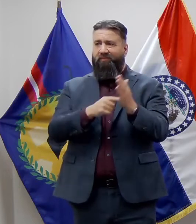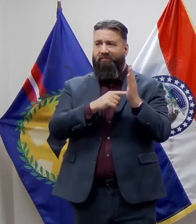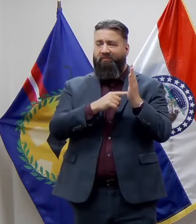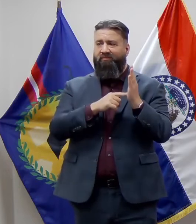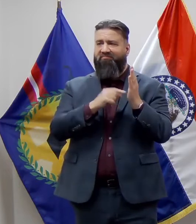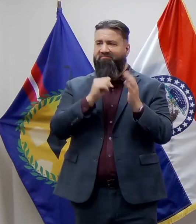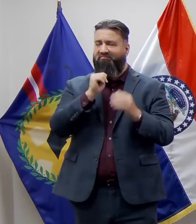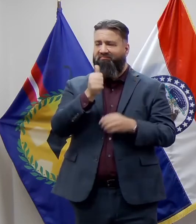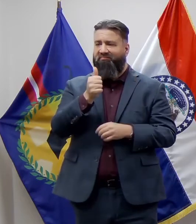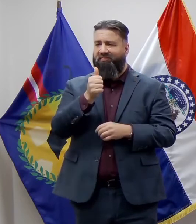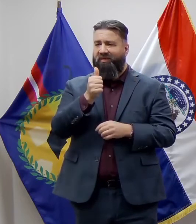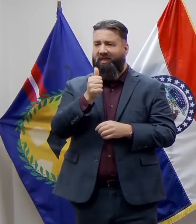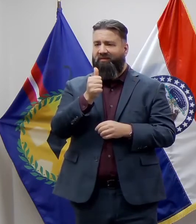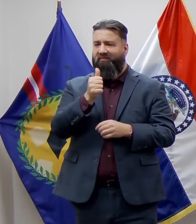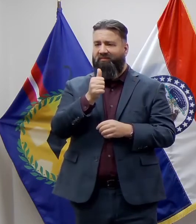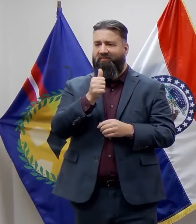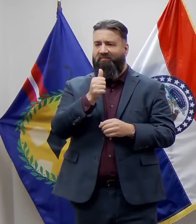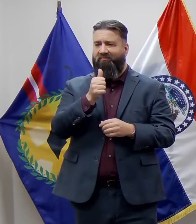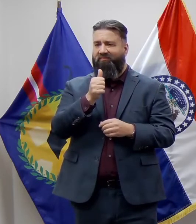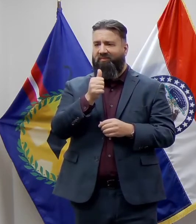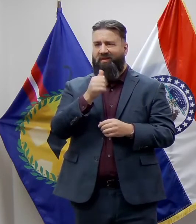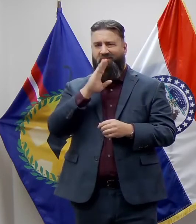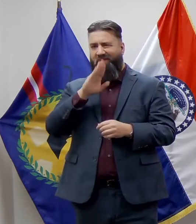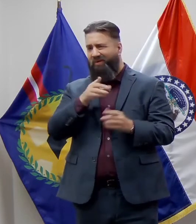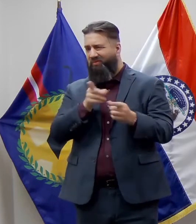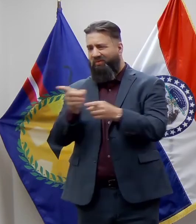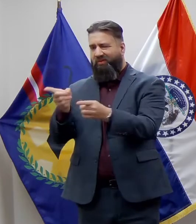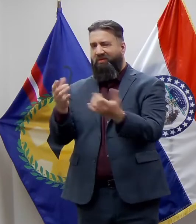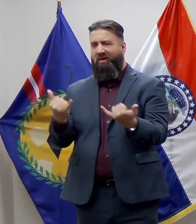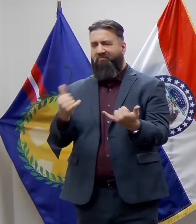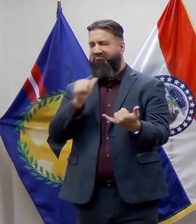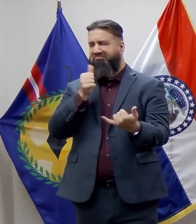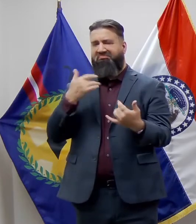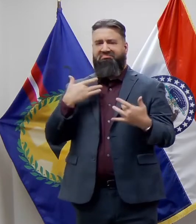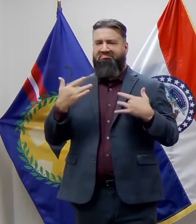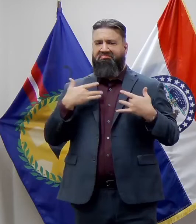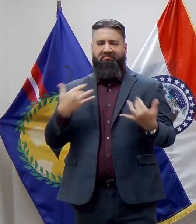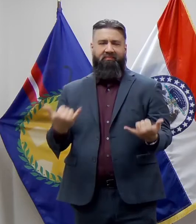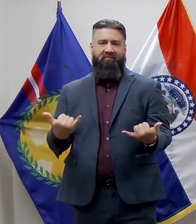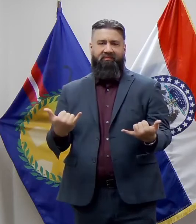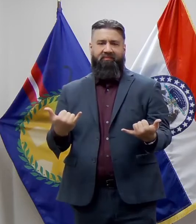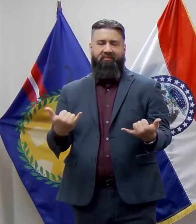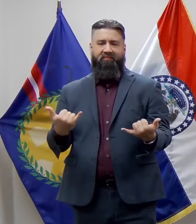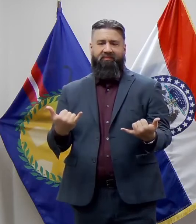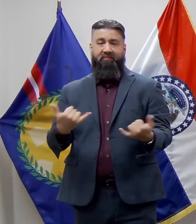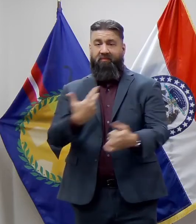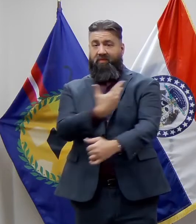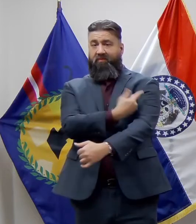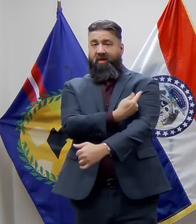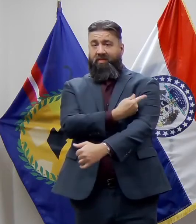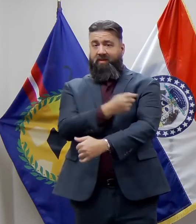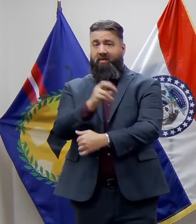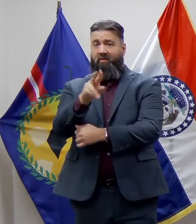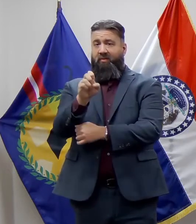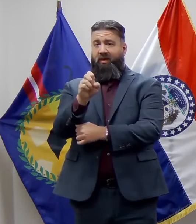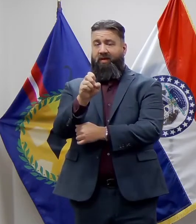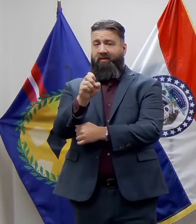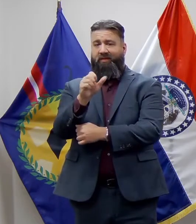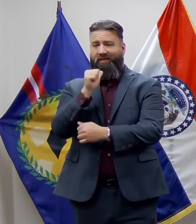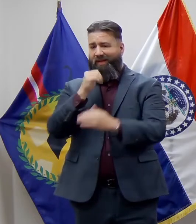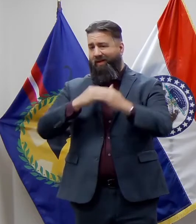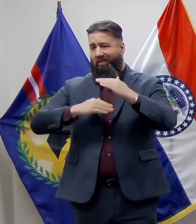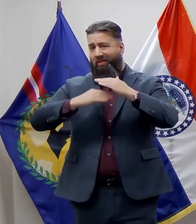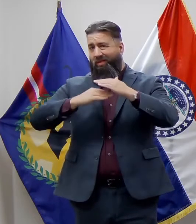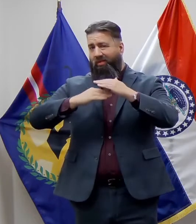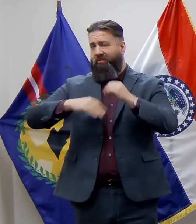are not headed in the direction where we would be concerned about that right now. The vaccination rate, although it isn't where we want it to